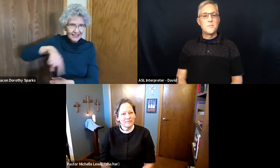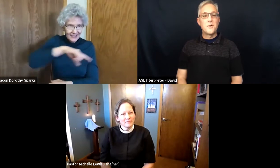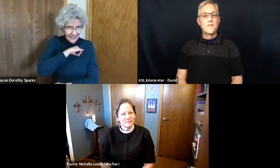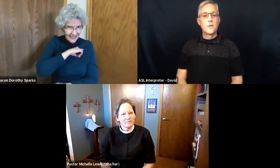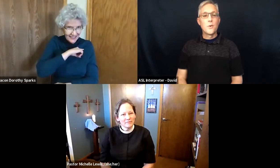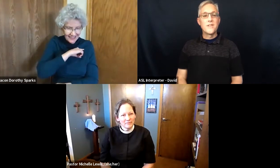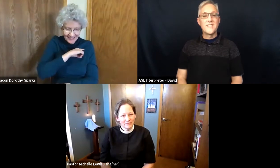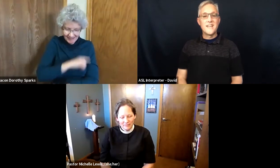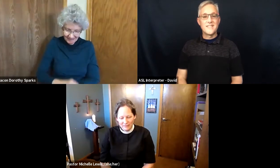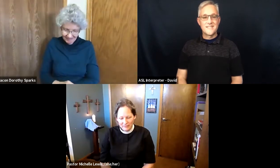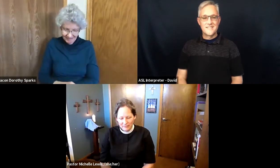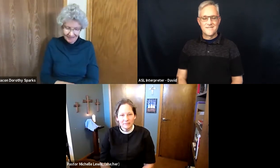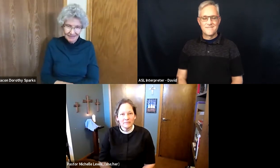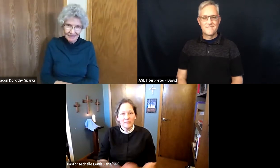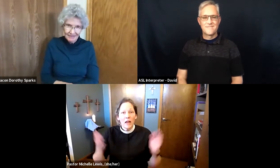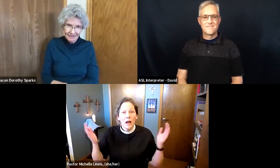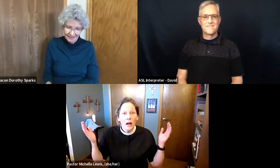The Spirit of the Lord is in us,